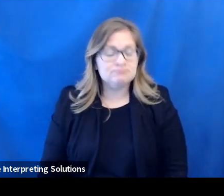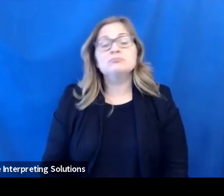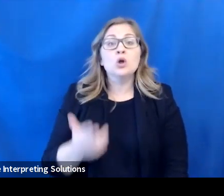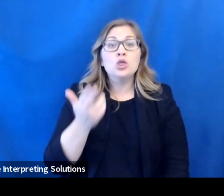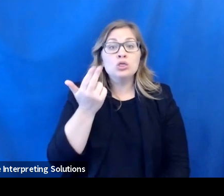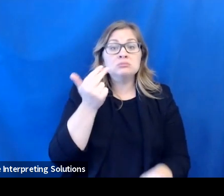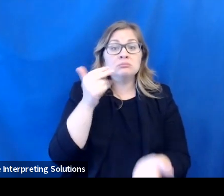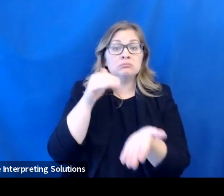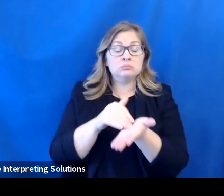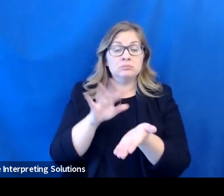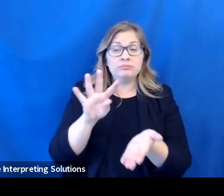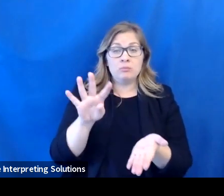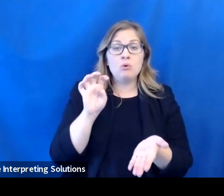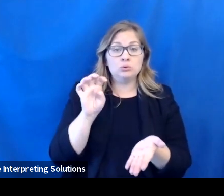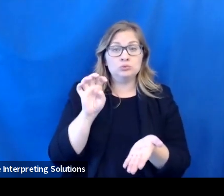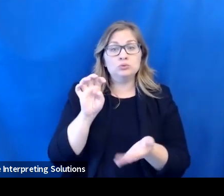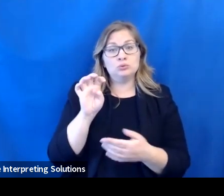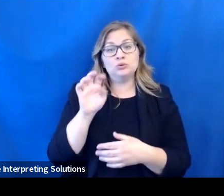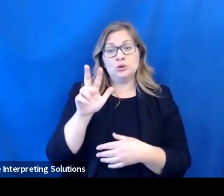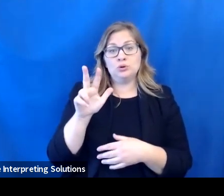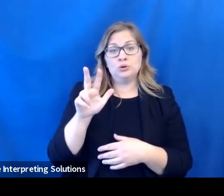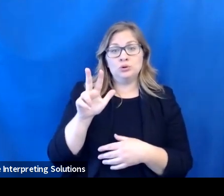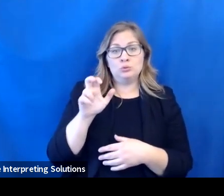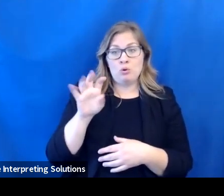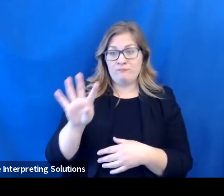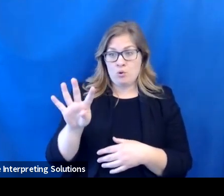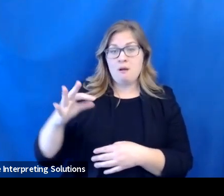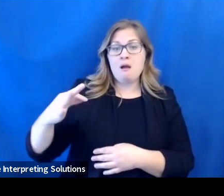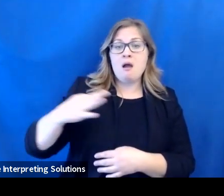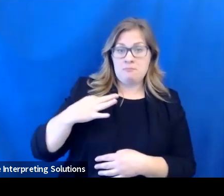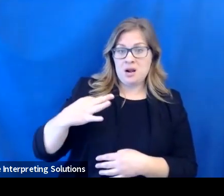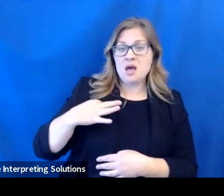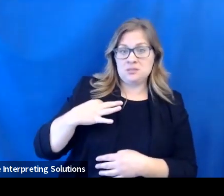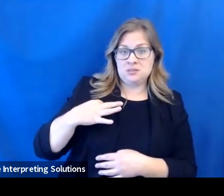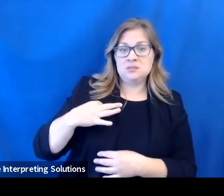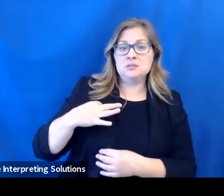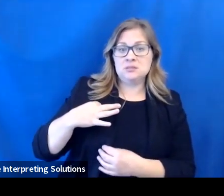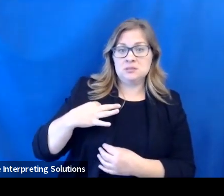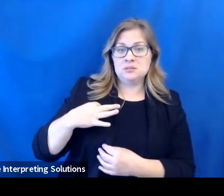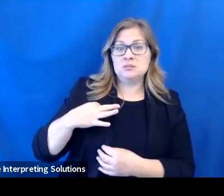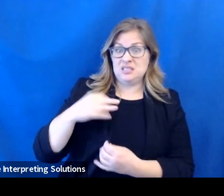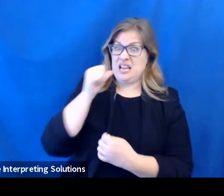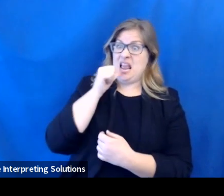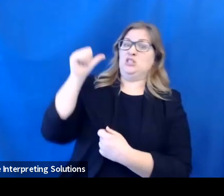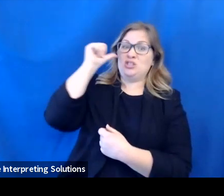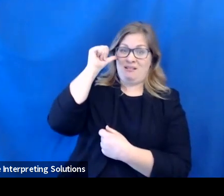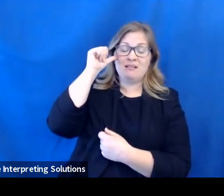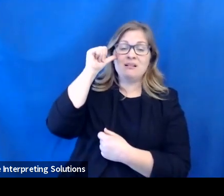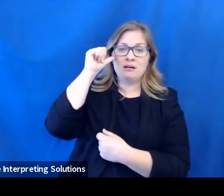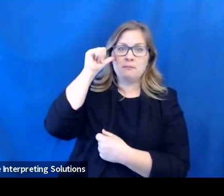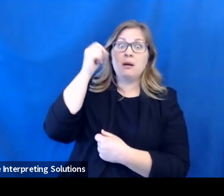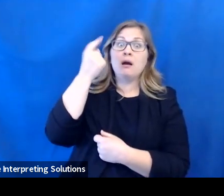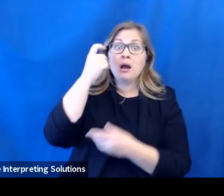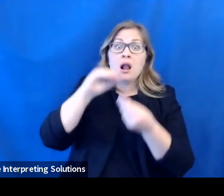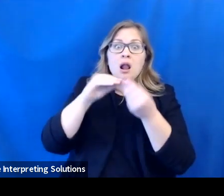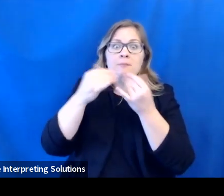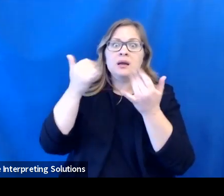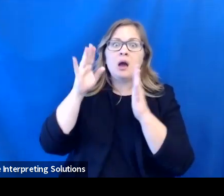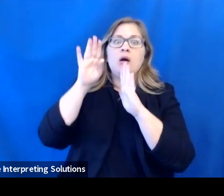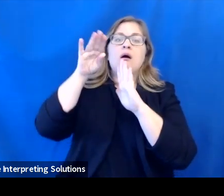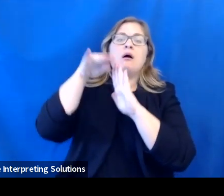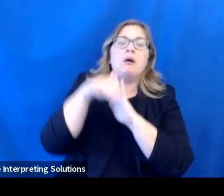applicants in the queue. Monday's usually our biggest day in unemployment insurance. That number was down from the previous Monday and the Monday before that as